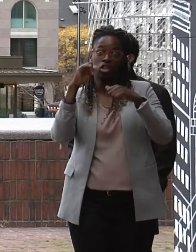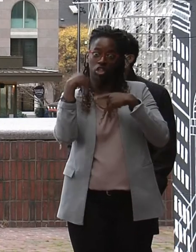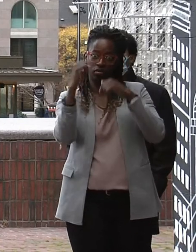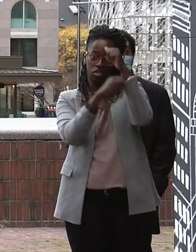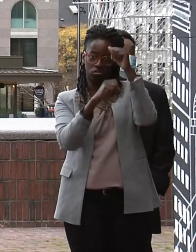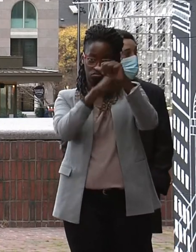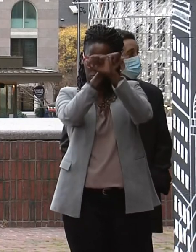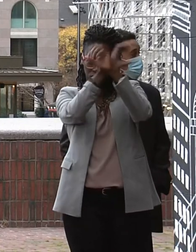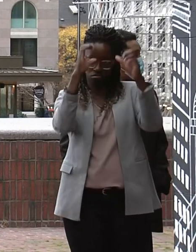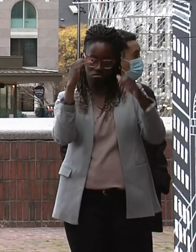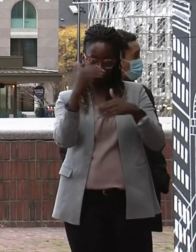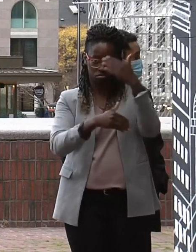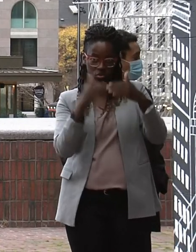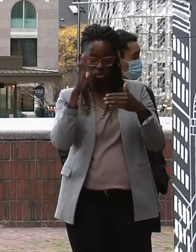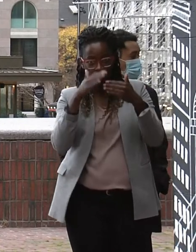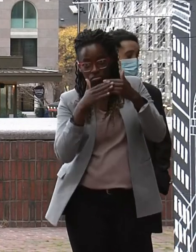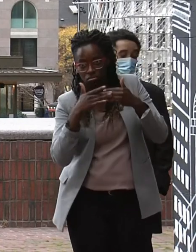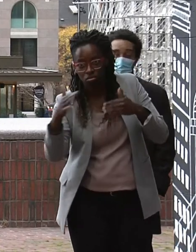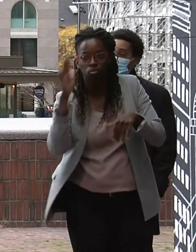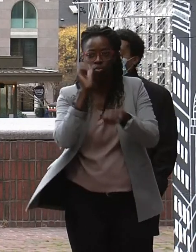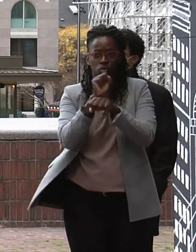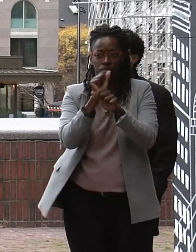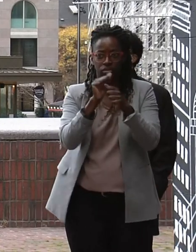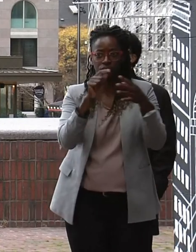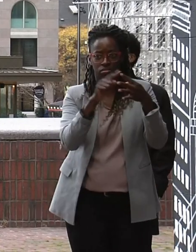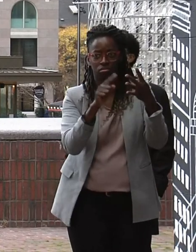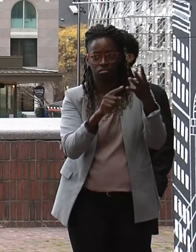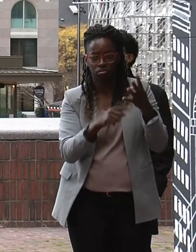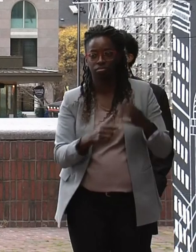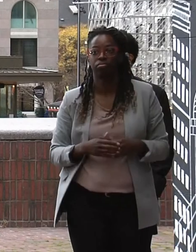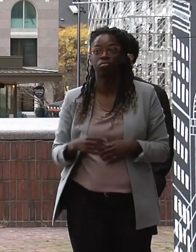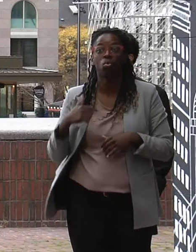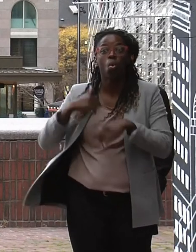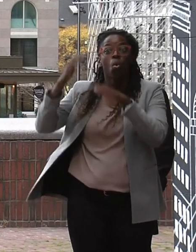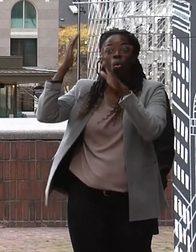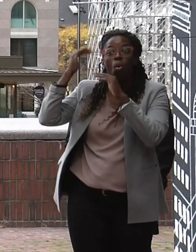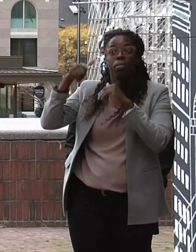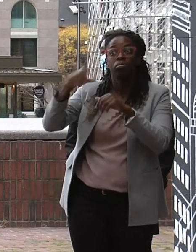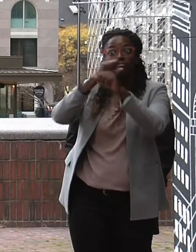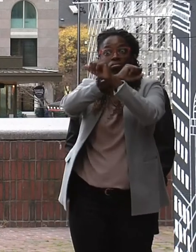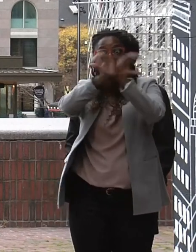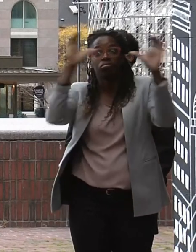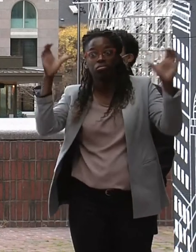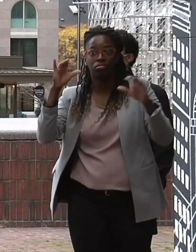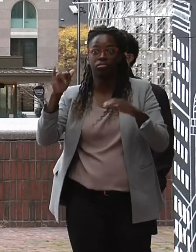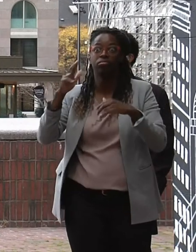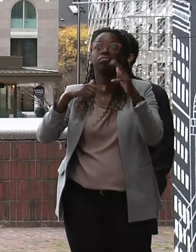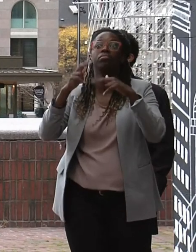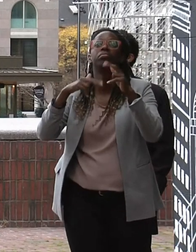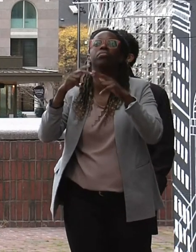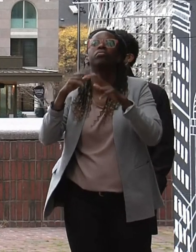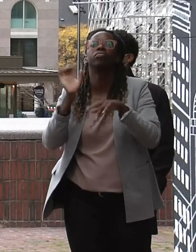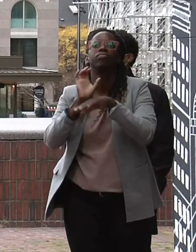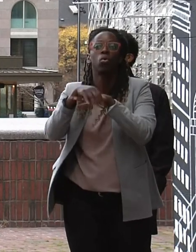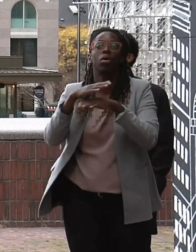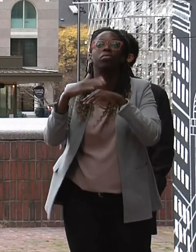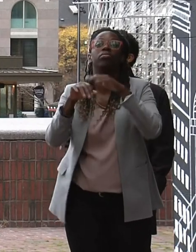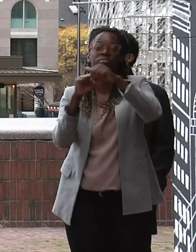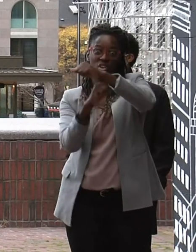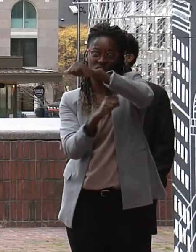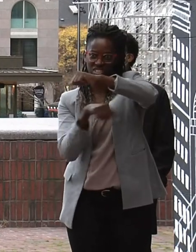it is our hope and certainly our expectation that we will continue to build on this work. But the recommendations alone are not